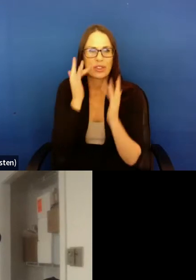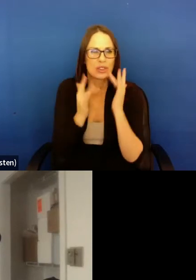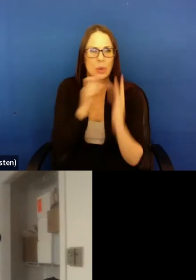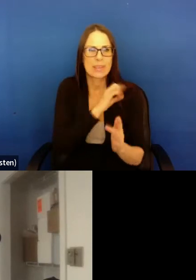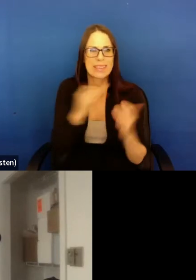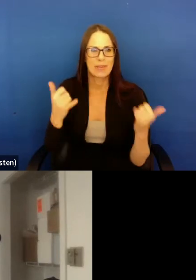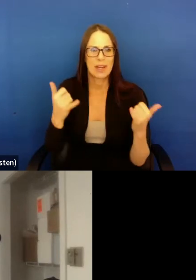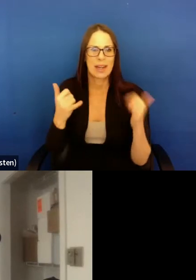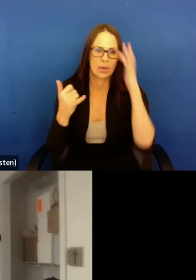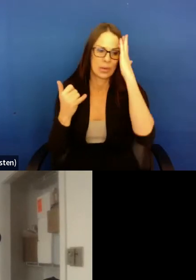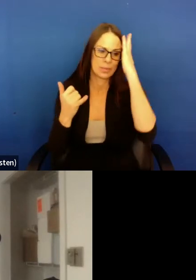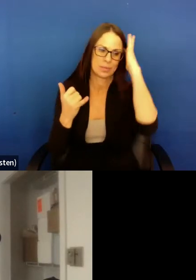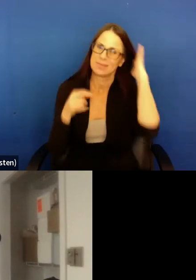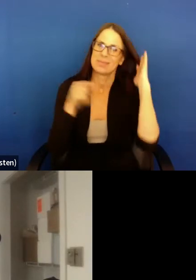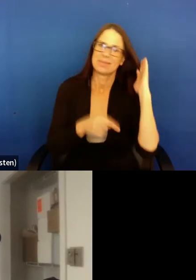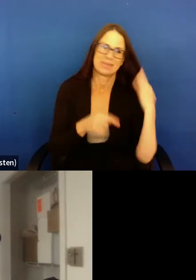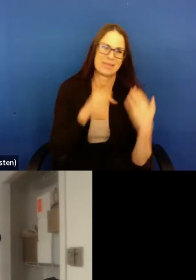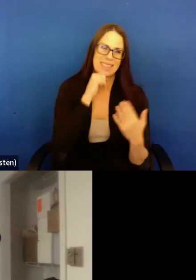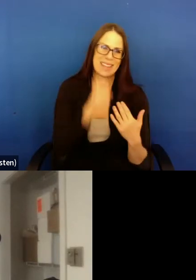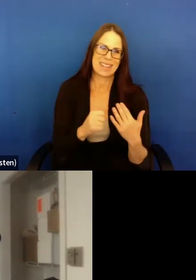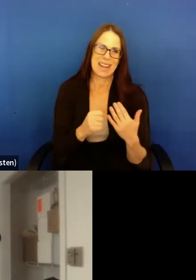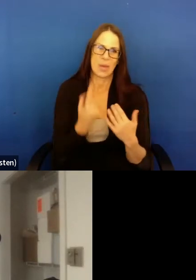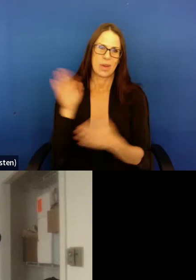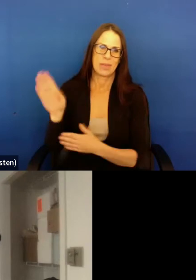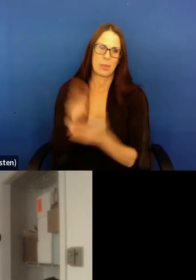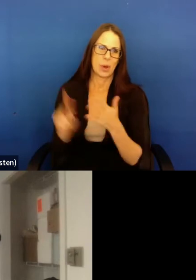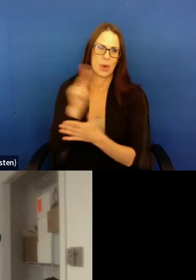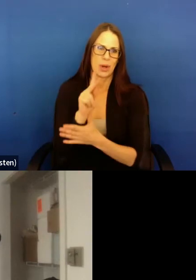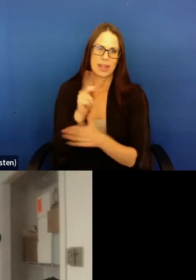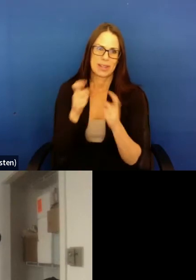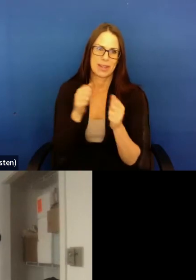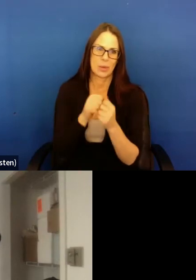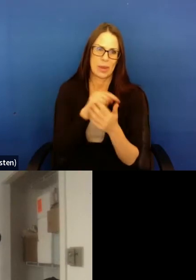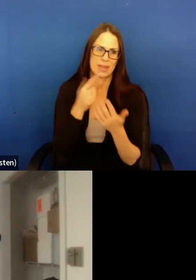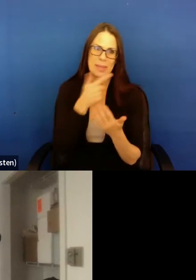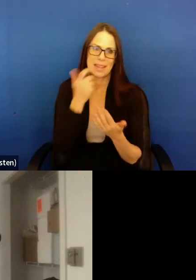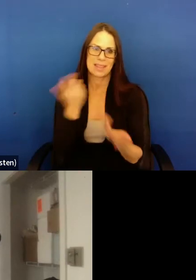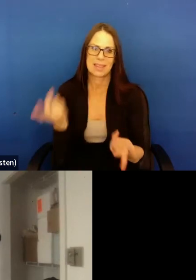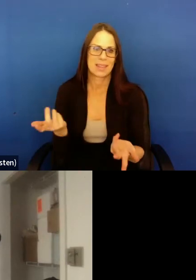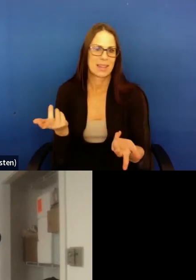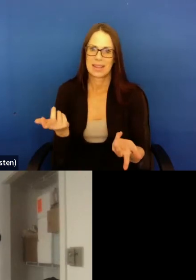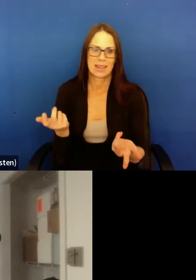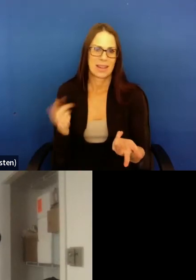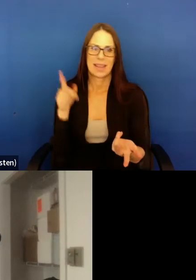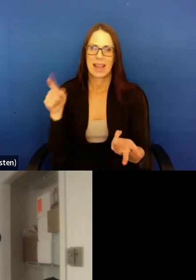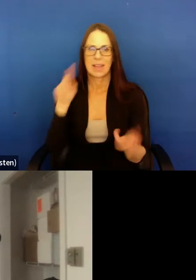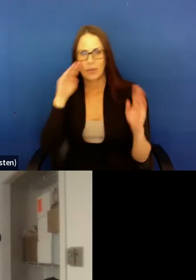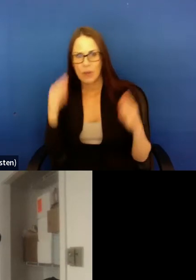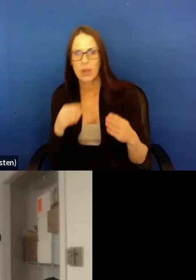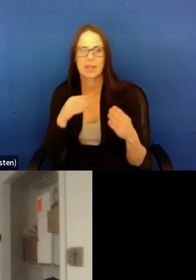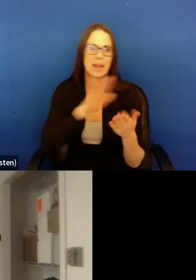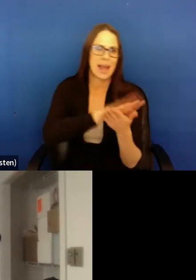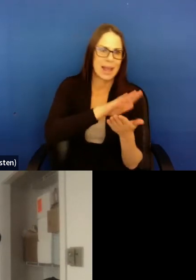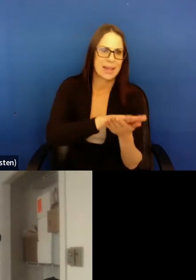So this probably wouldn't be one of their priorities to deal with this, because they have to help with academic and housing